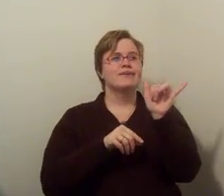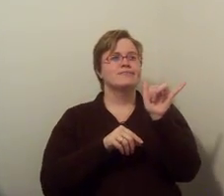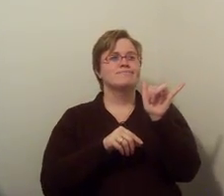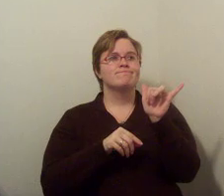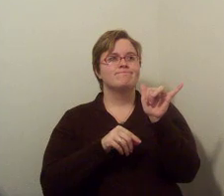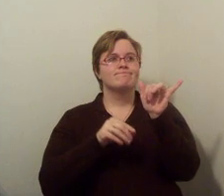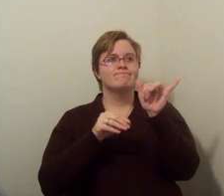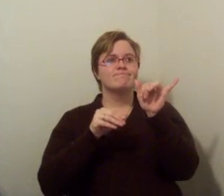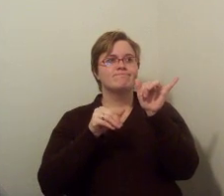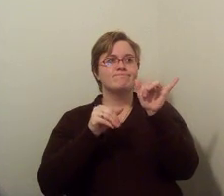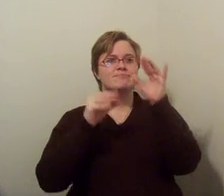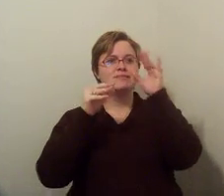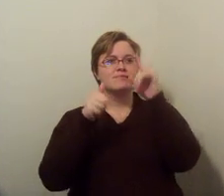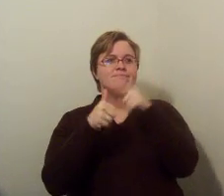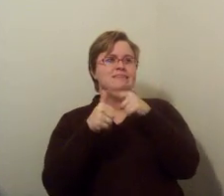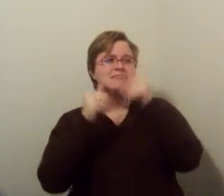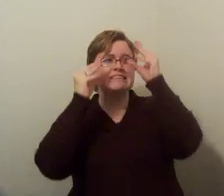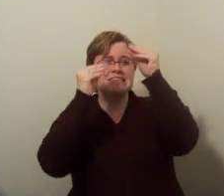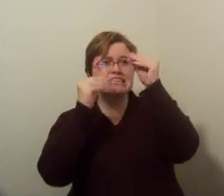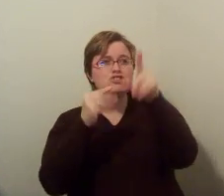art major or business